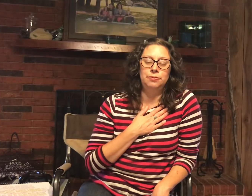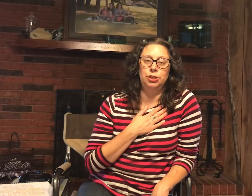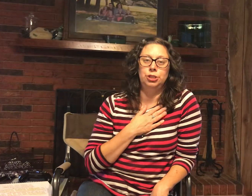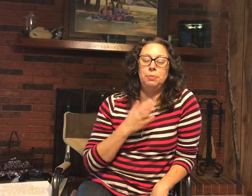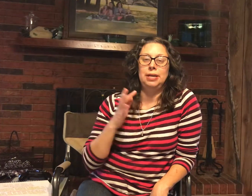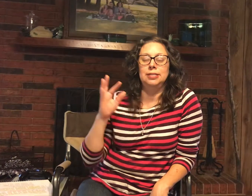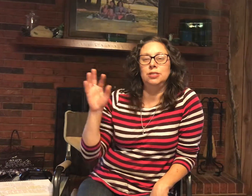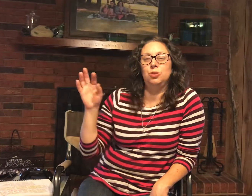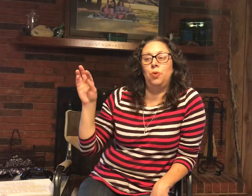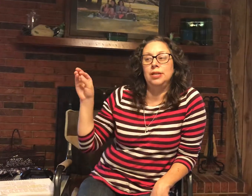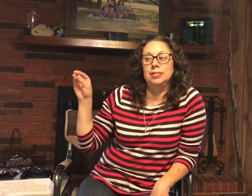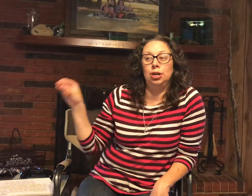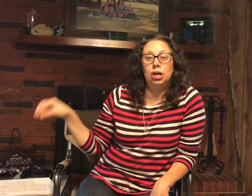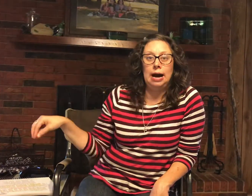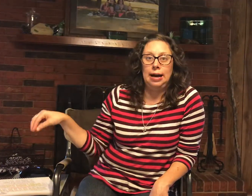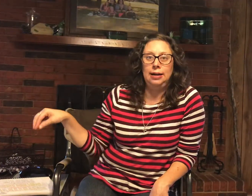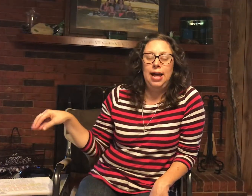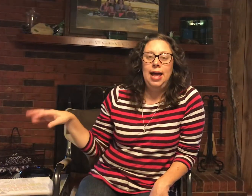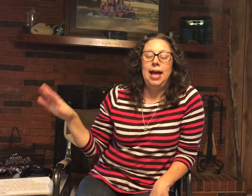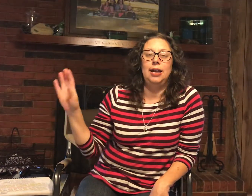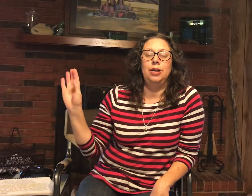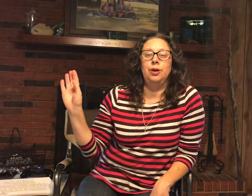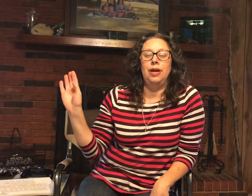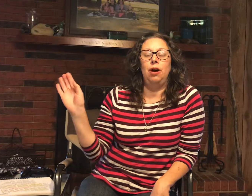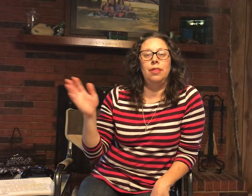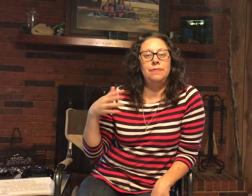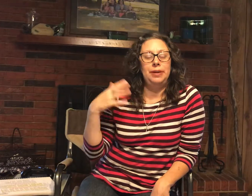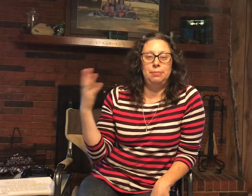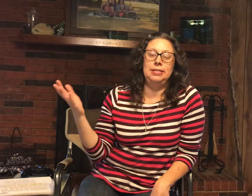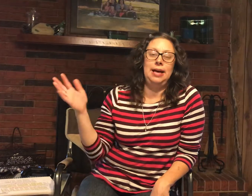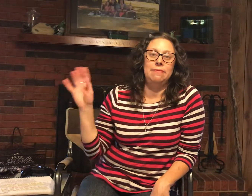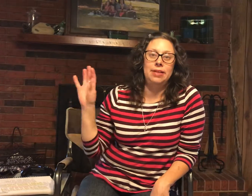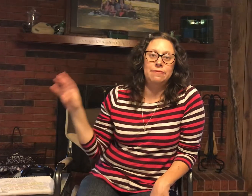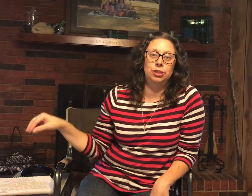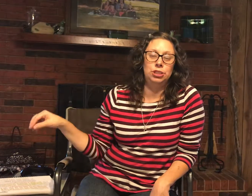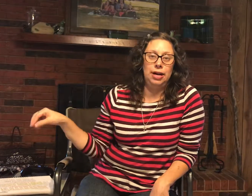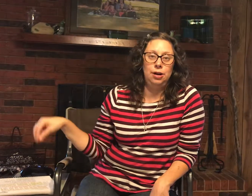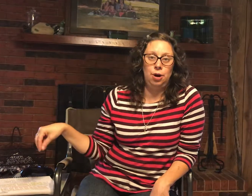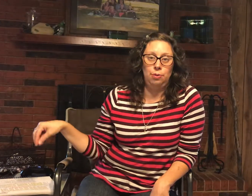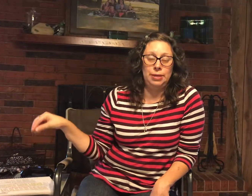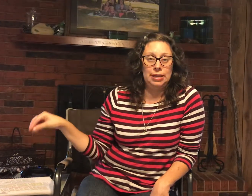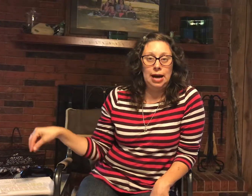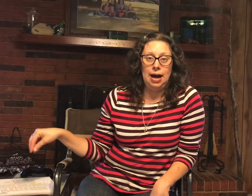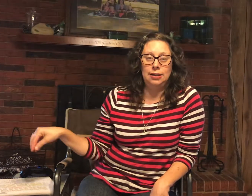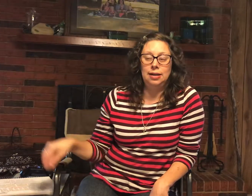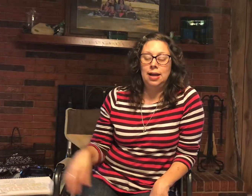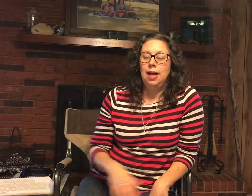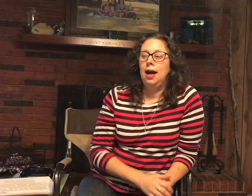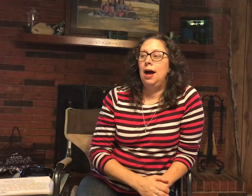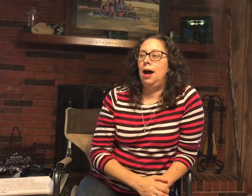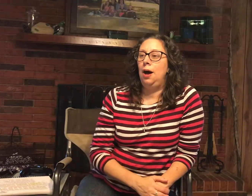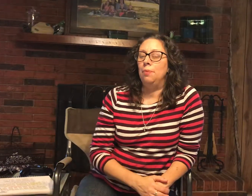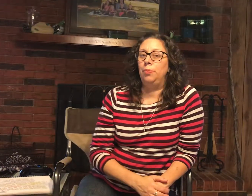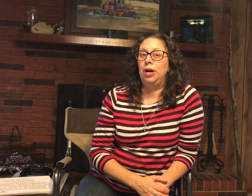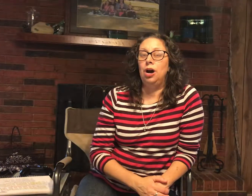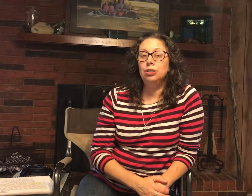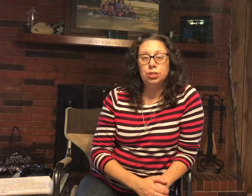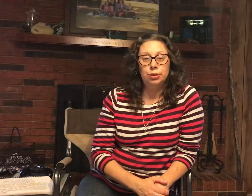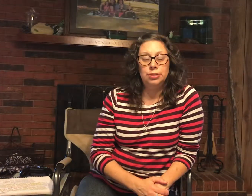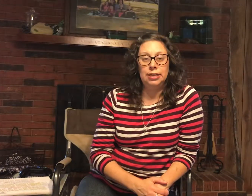Version because it is what is in our guide, and I know that all the families have that version at home in the guide. We also sing it to